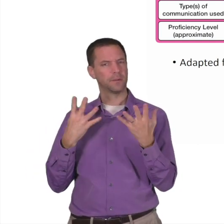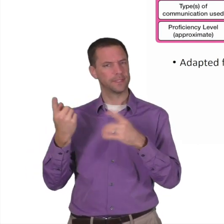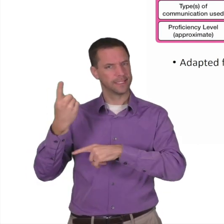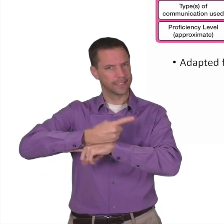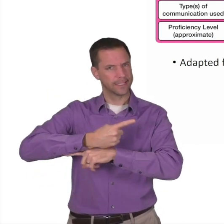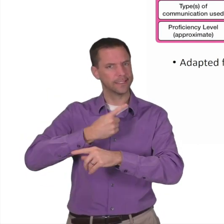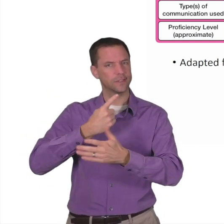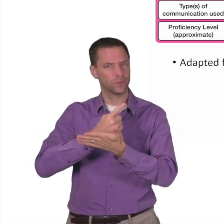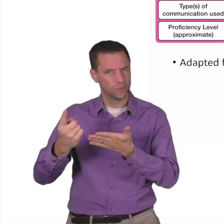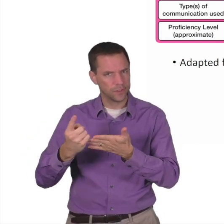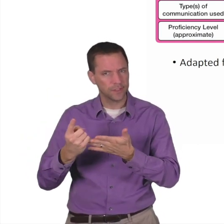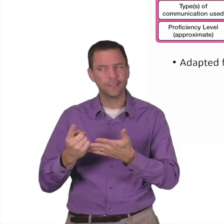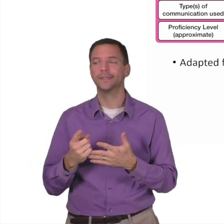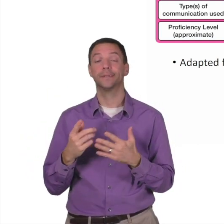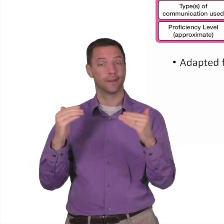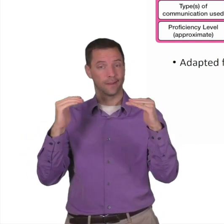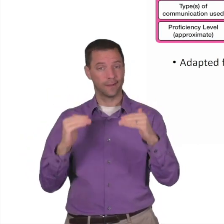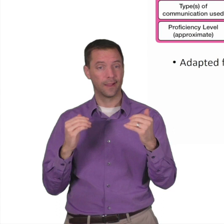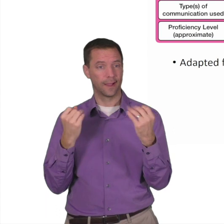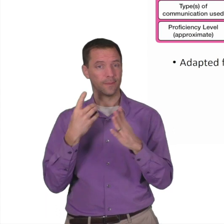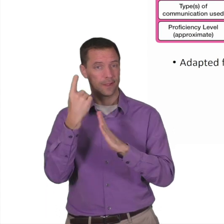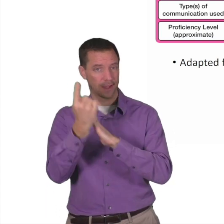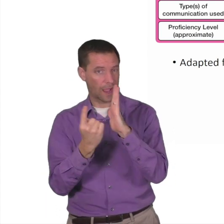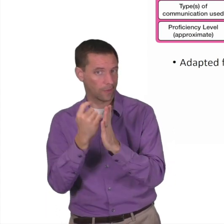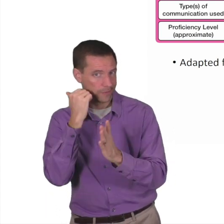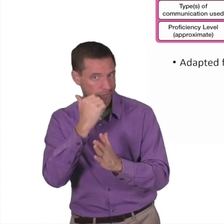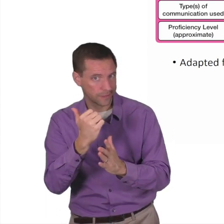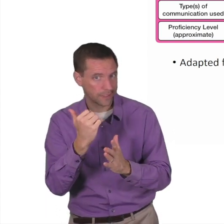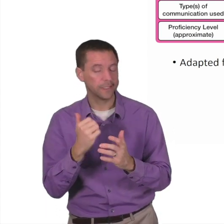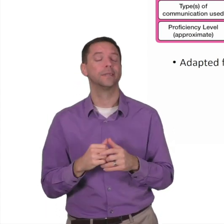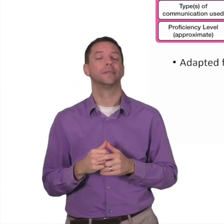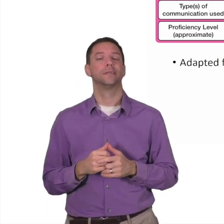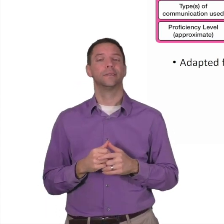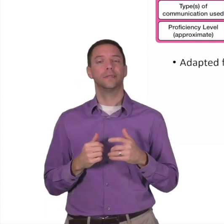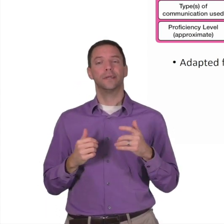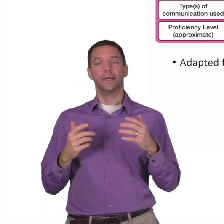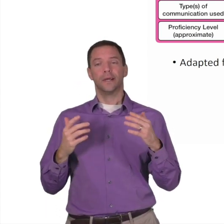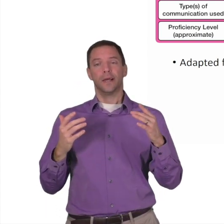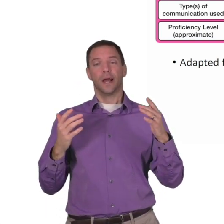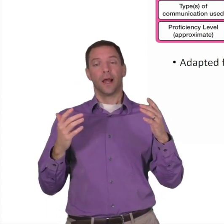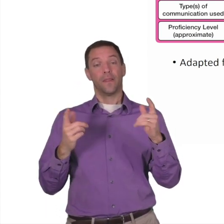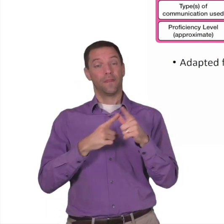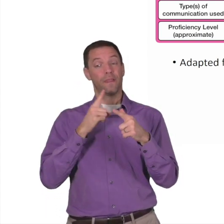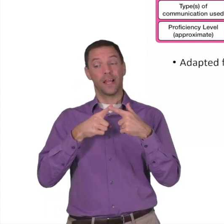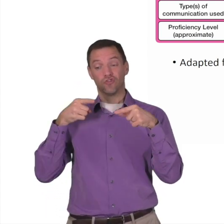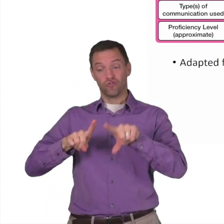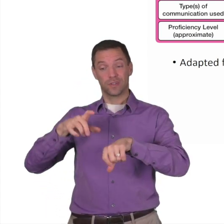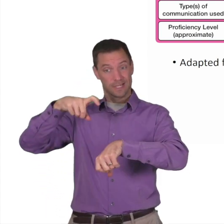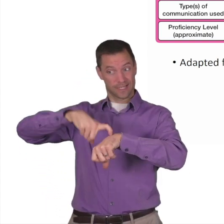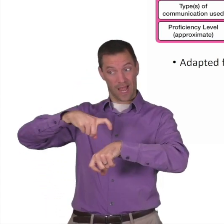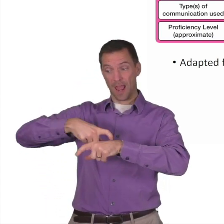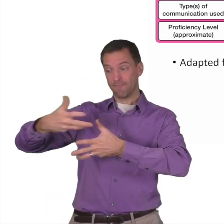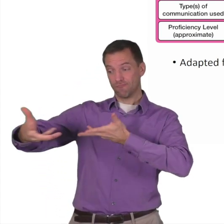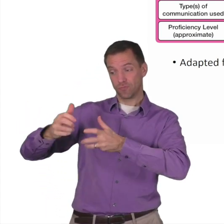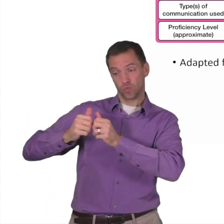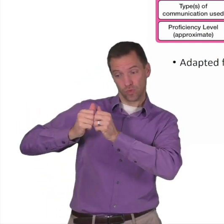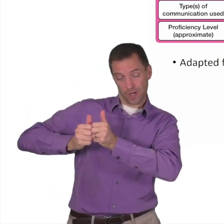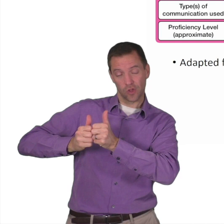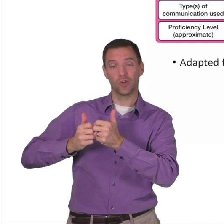start? How many days per week? How many hours per day? And then during that